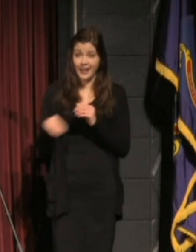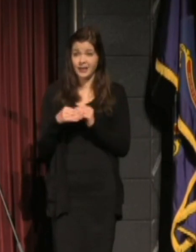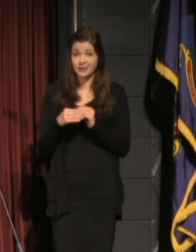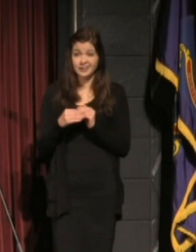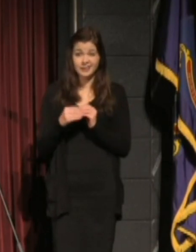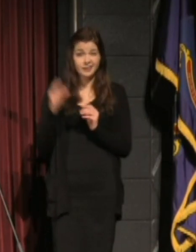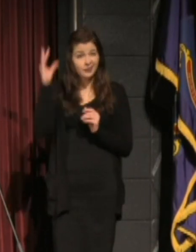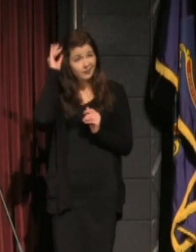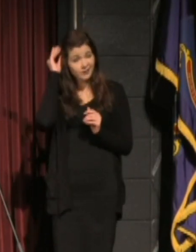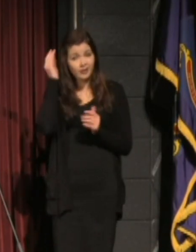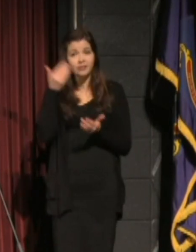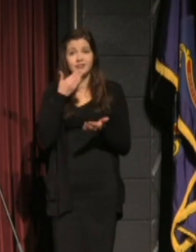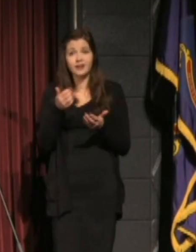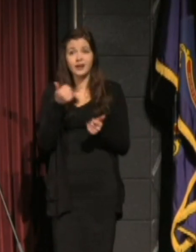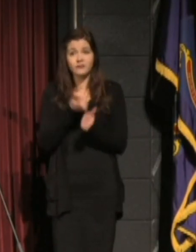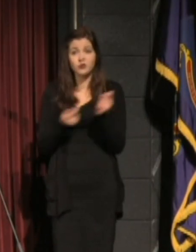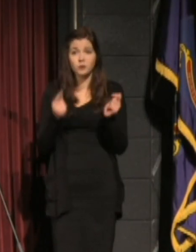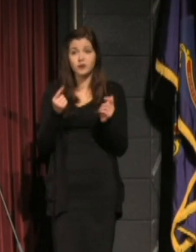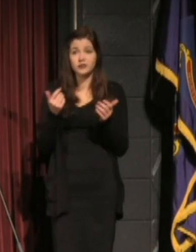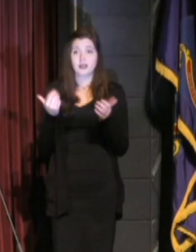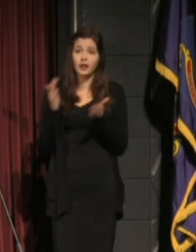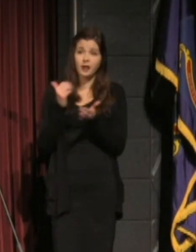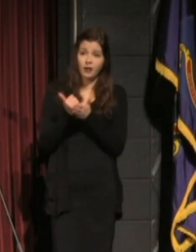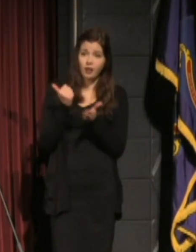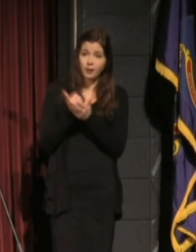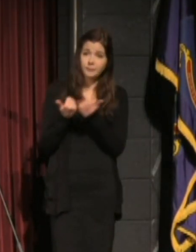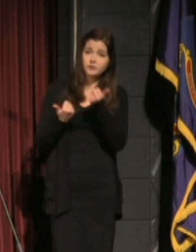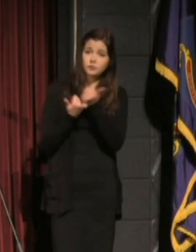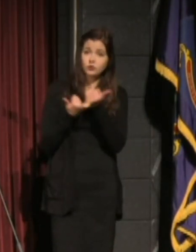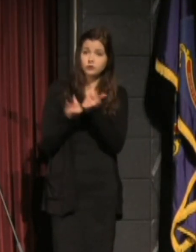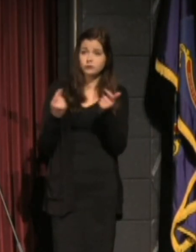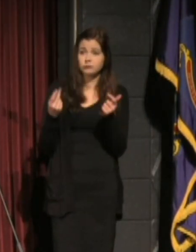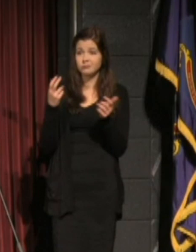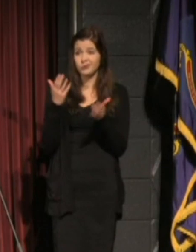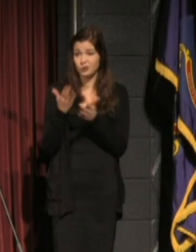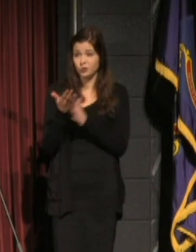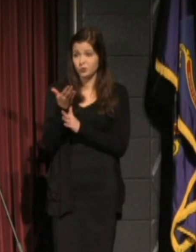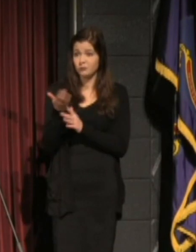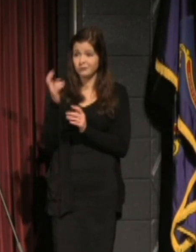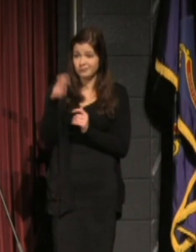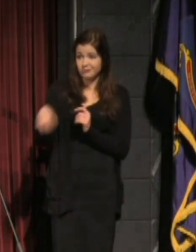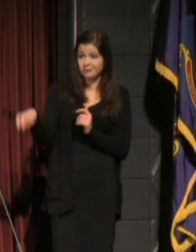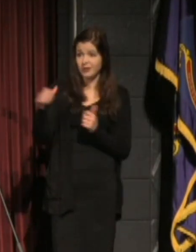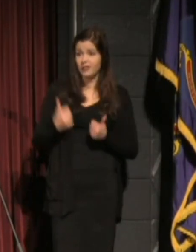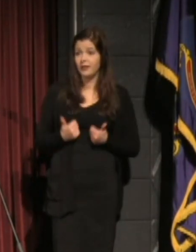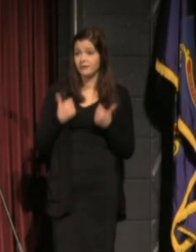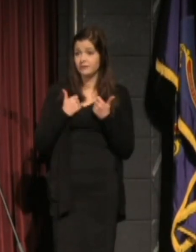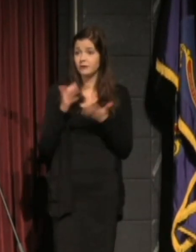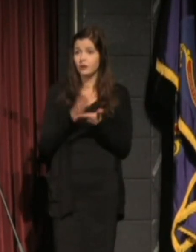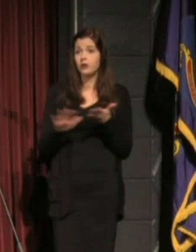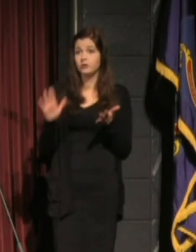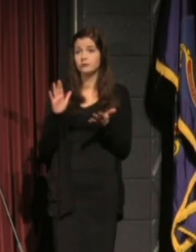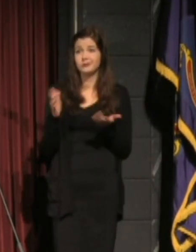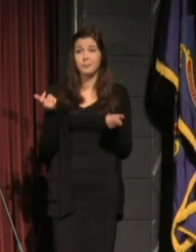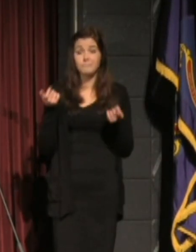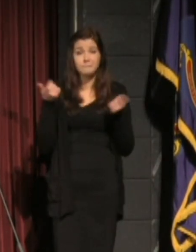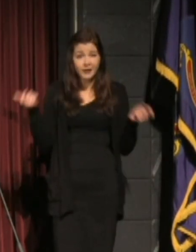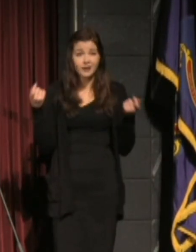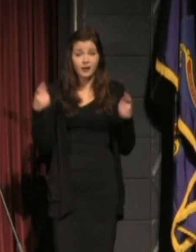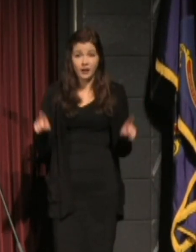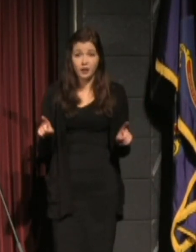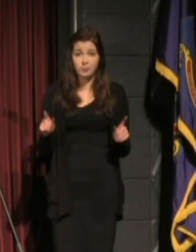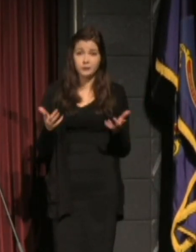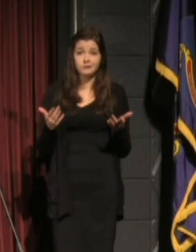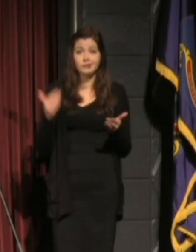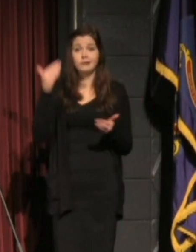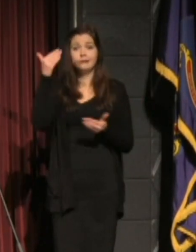to thank everyone that helped and supported you through this journey in life. College is a huge step in life. It's a stepping stone